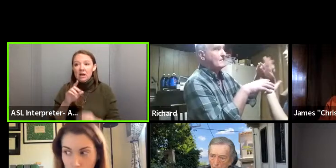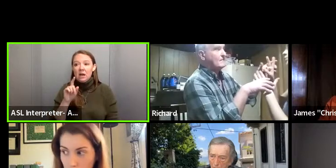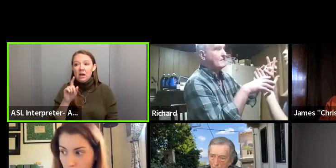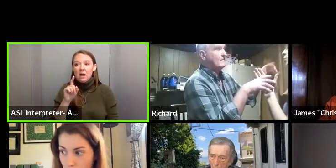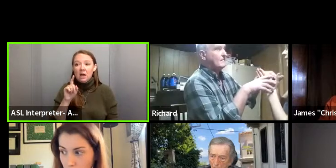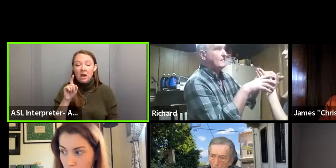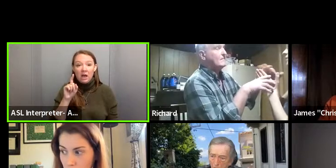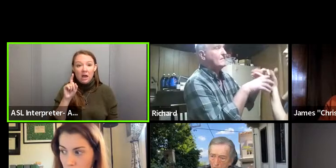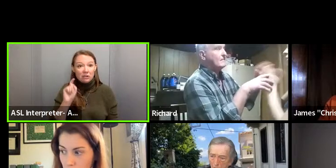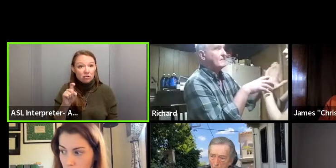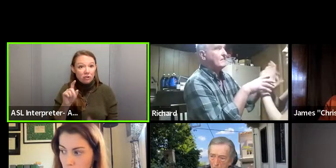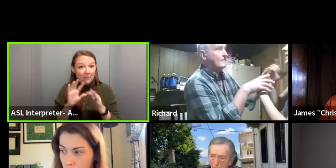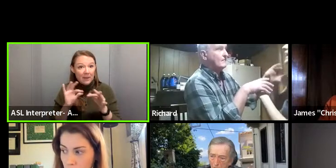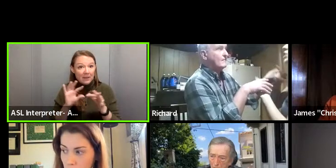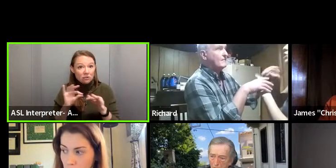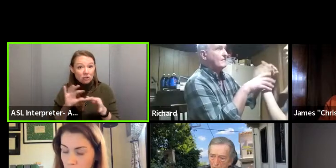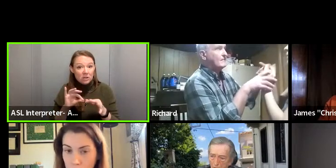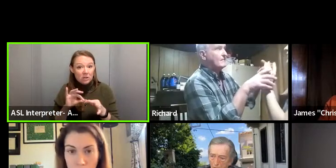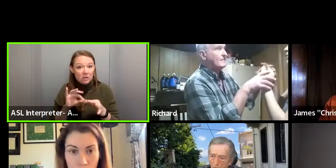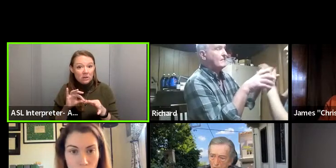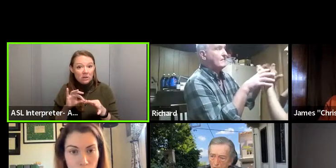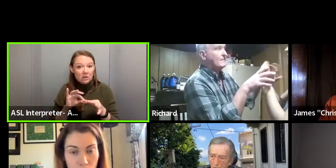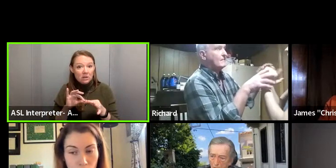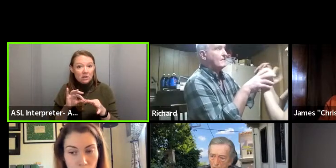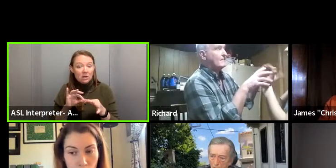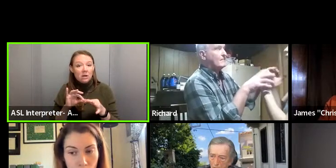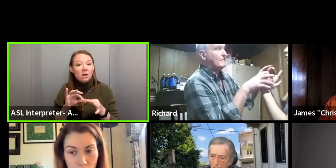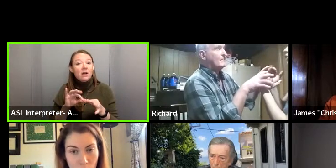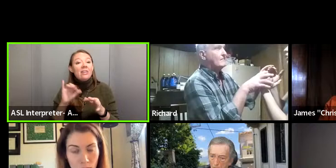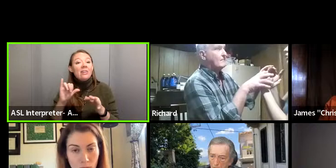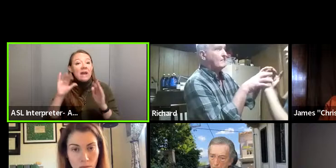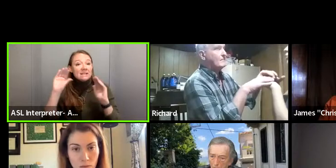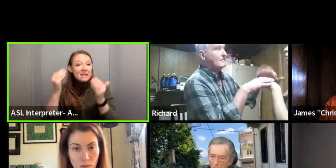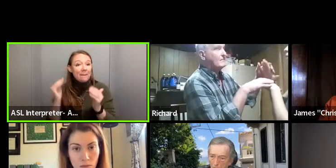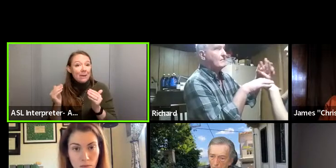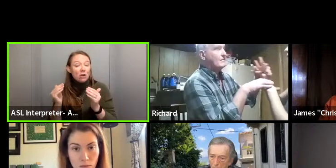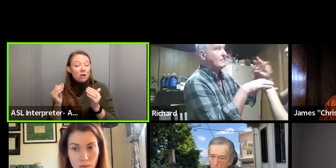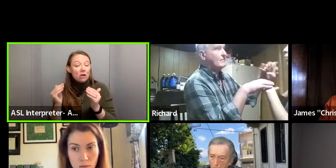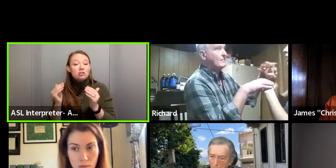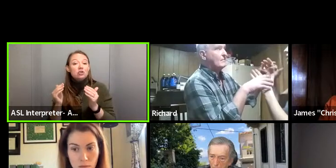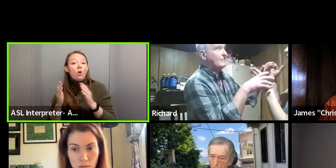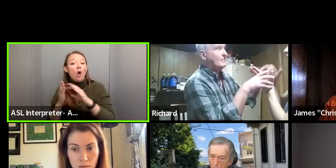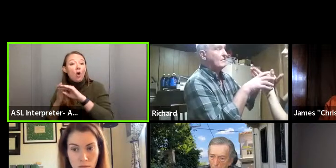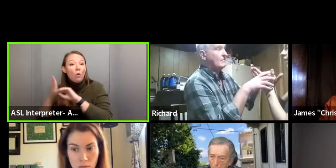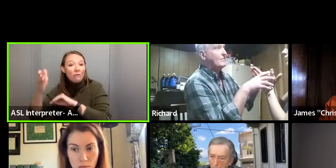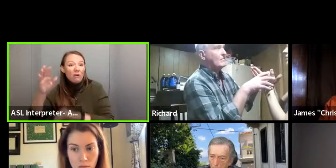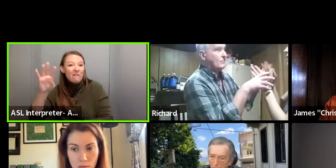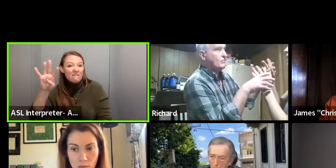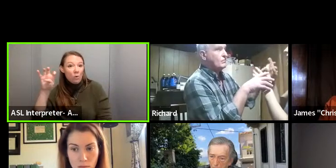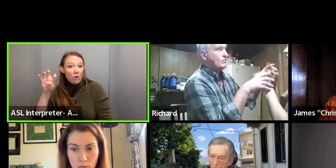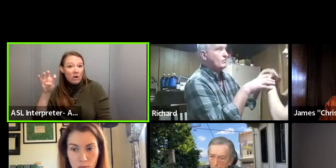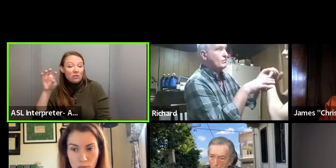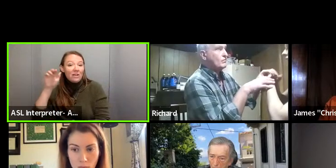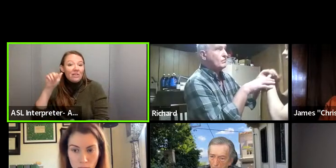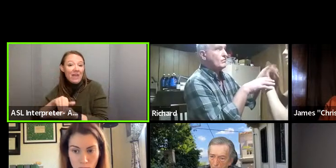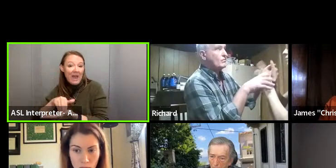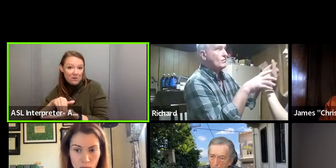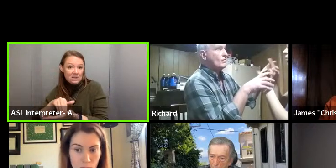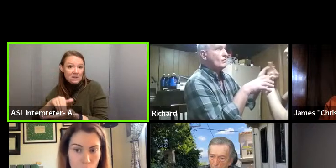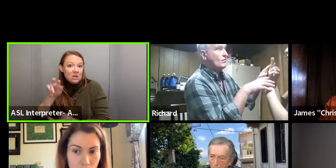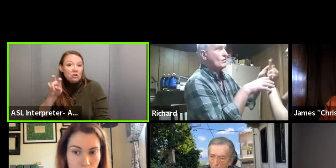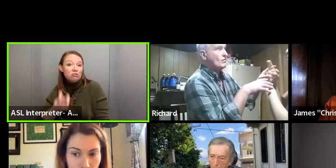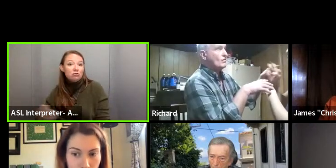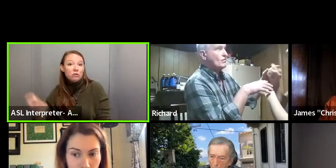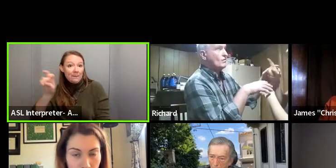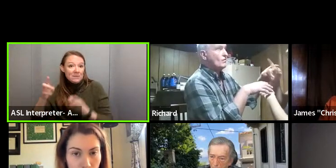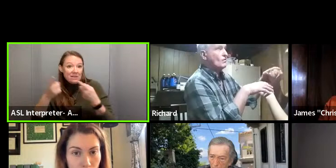that is, compared to the over 400,000 trips that have occurred in the city of Pittsburgh.